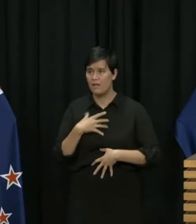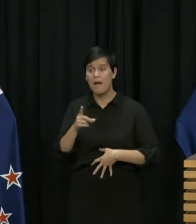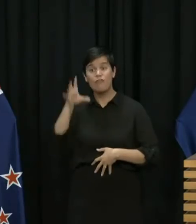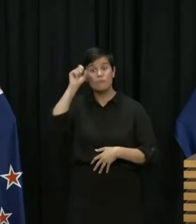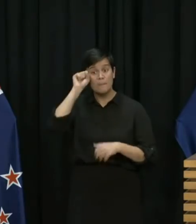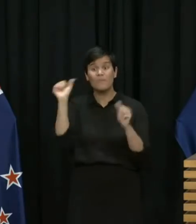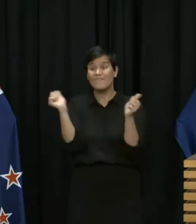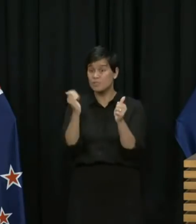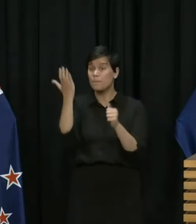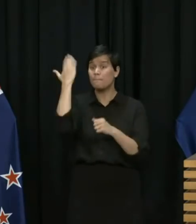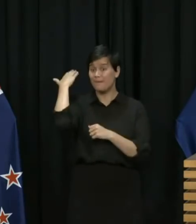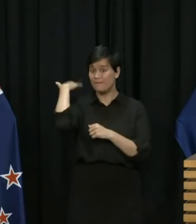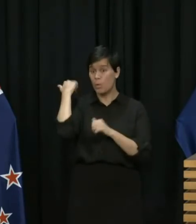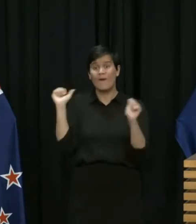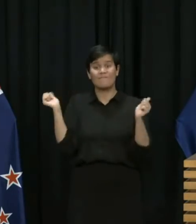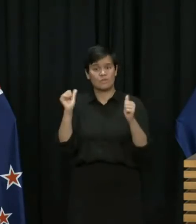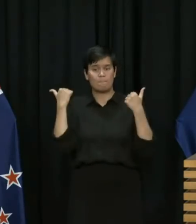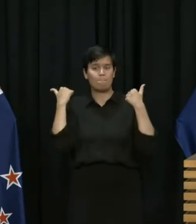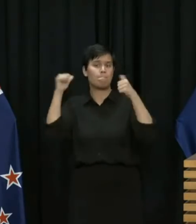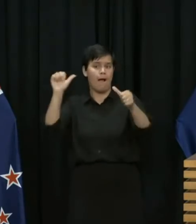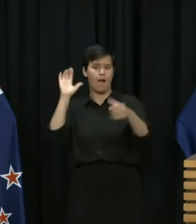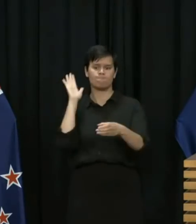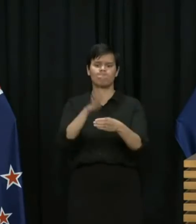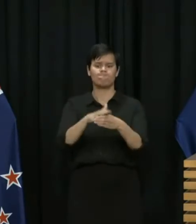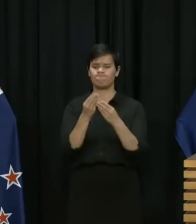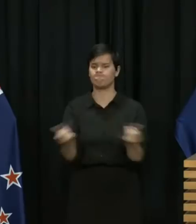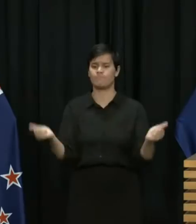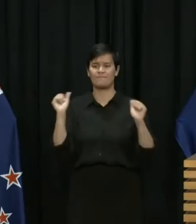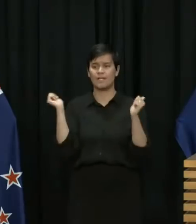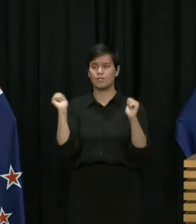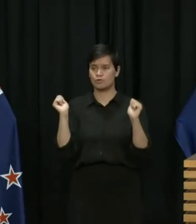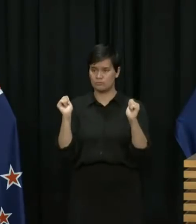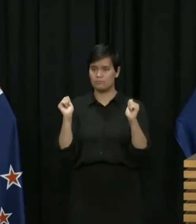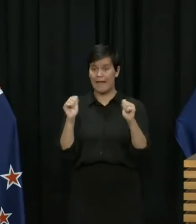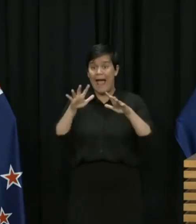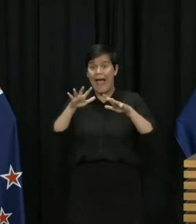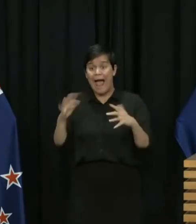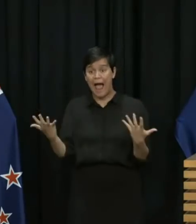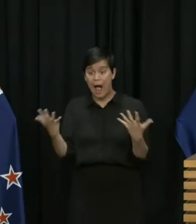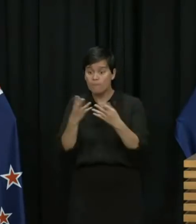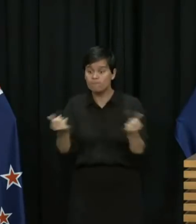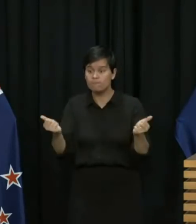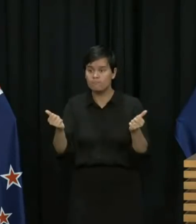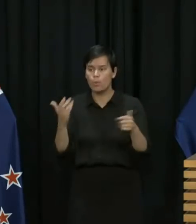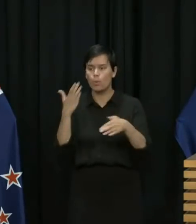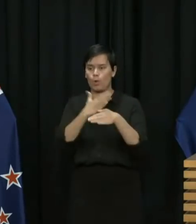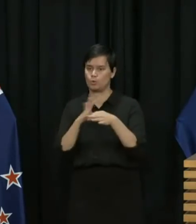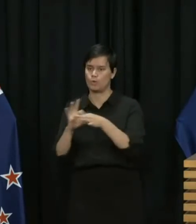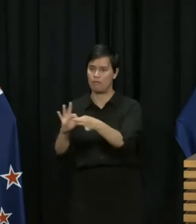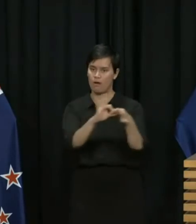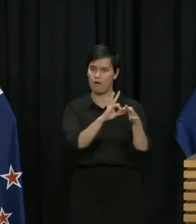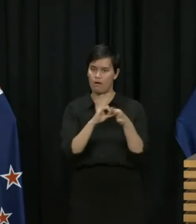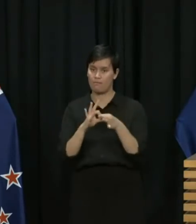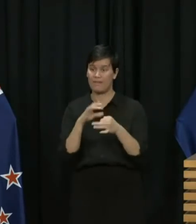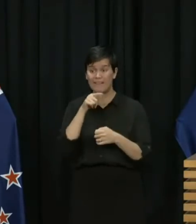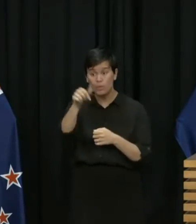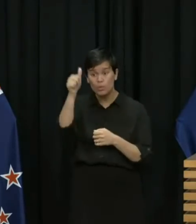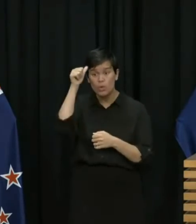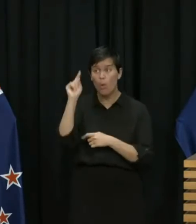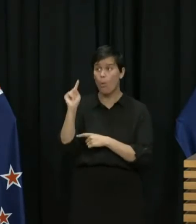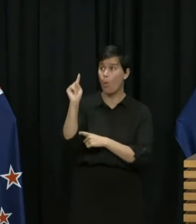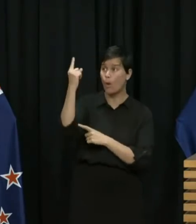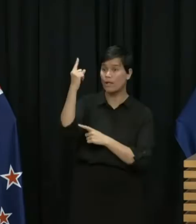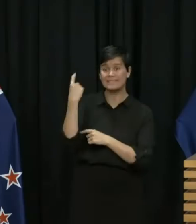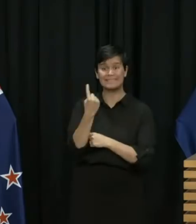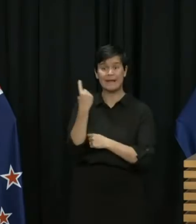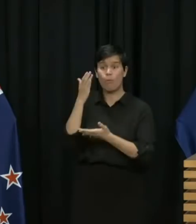been here before. That means we know how to get out of this again, and that is together. If you know someone in Auckland, reach out, please check on them. And